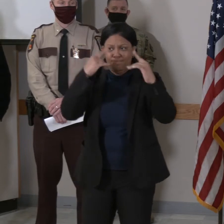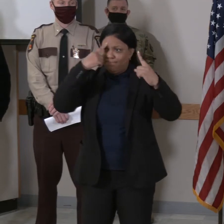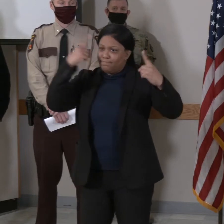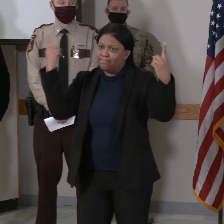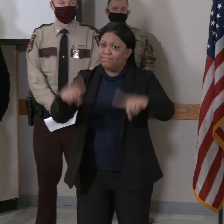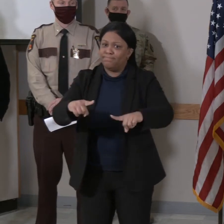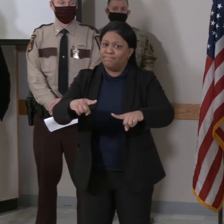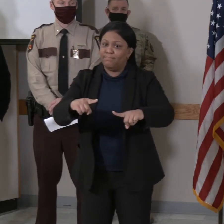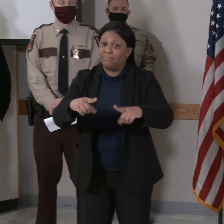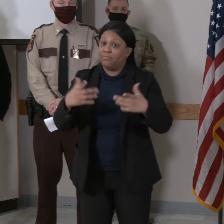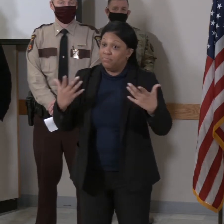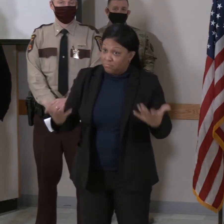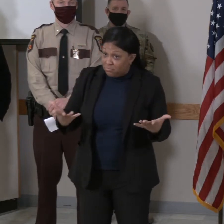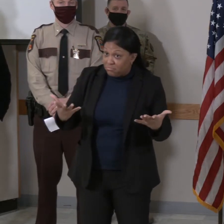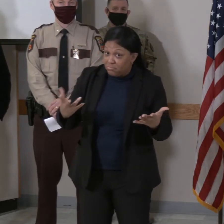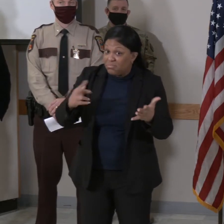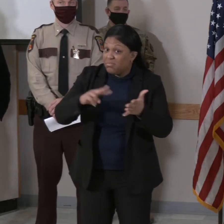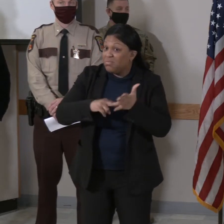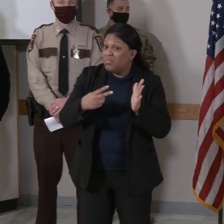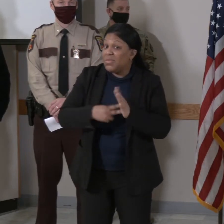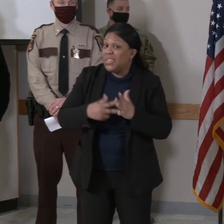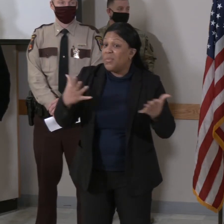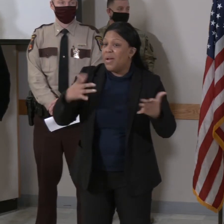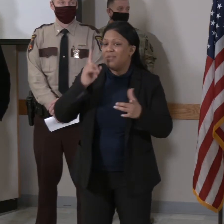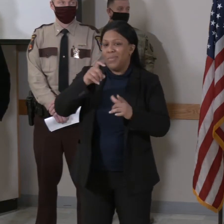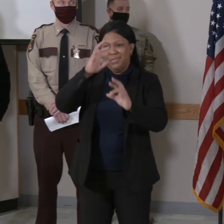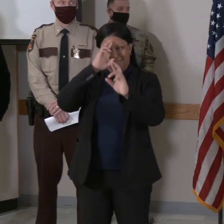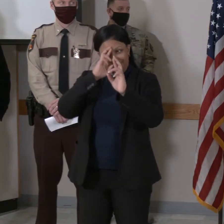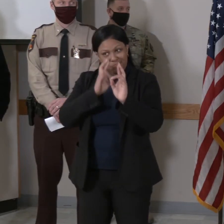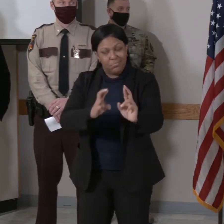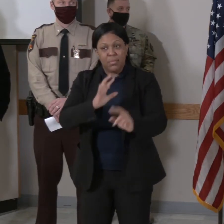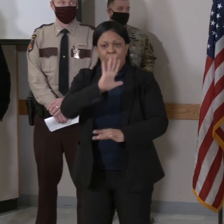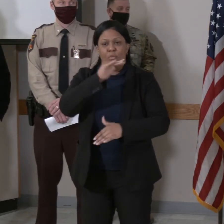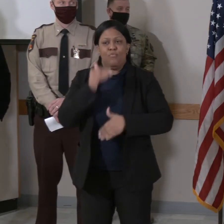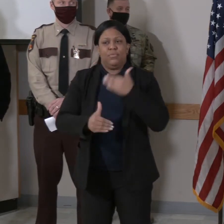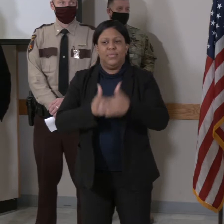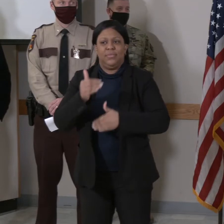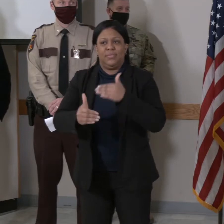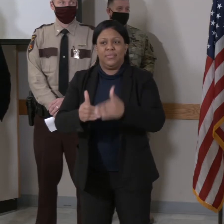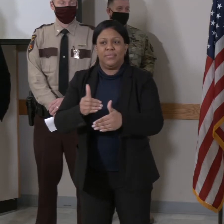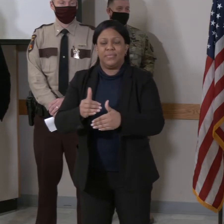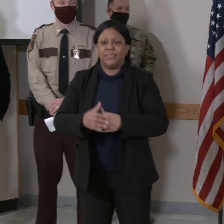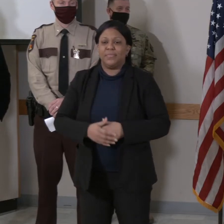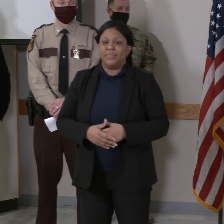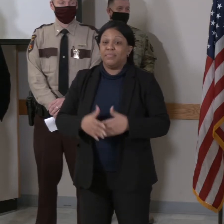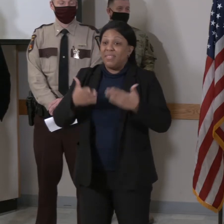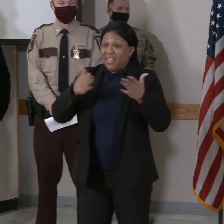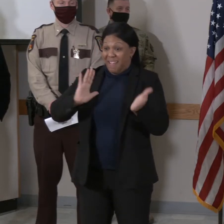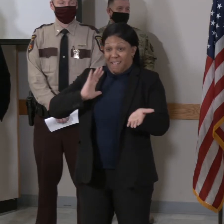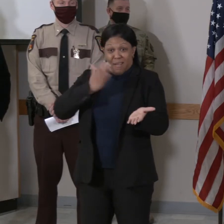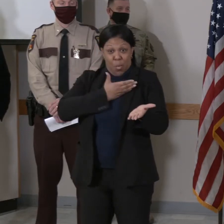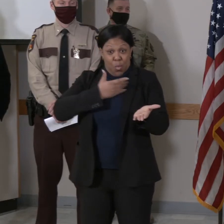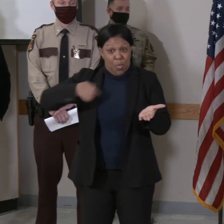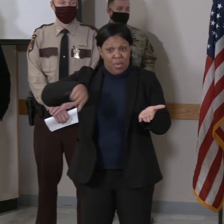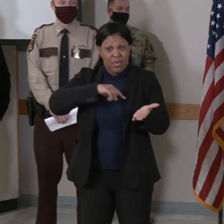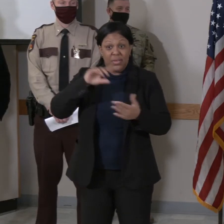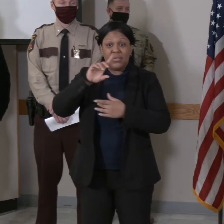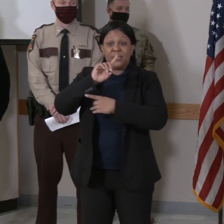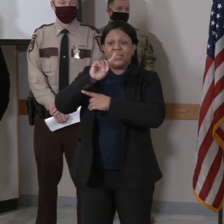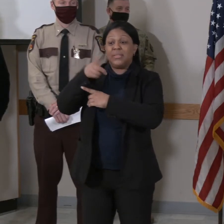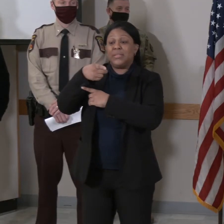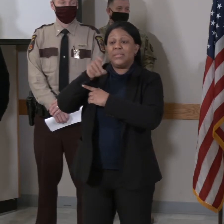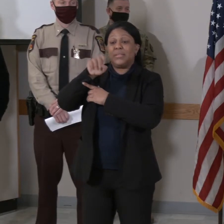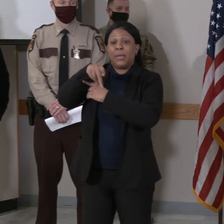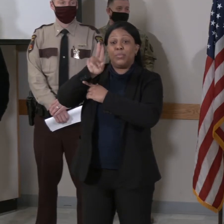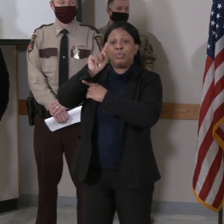needs to respect the process. Let our deputies do their jobs, which is keep the people safe